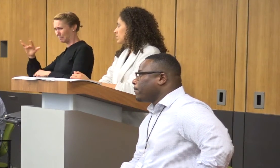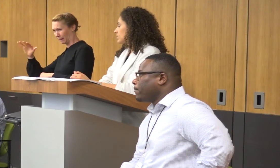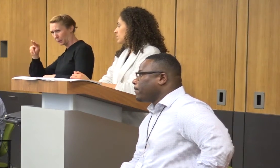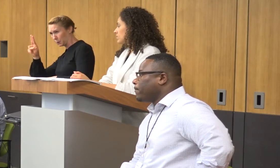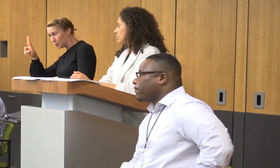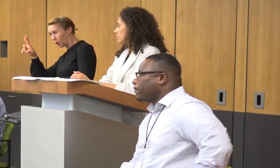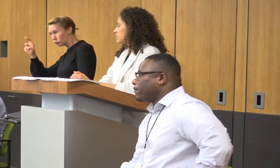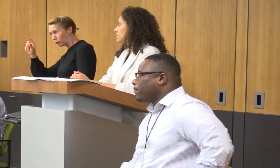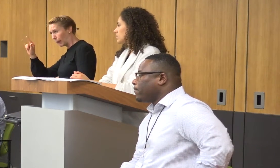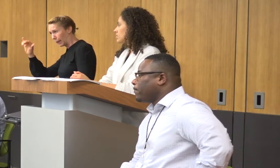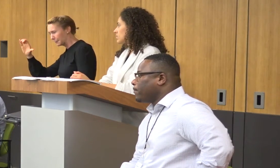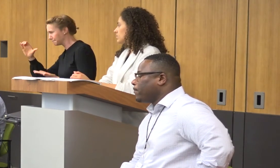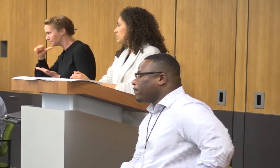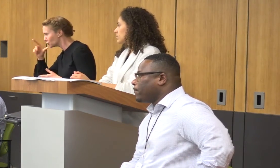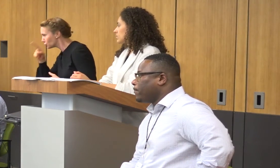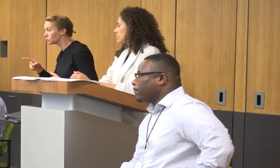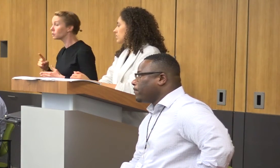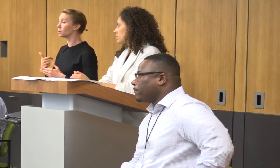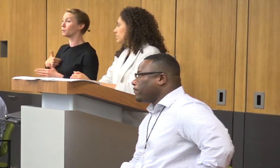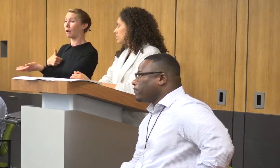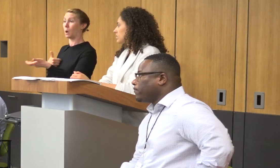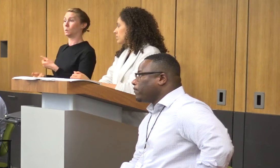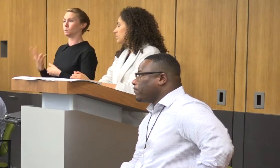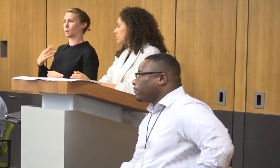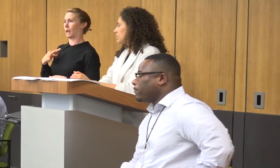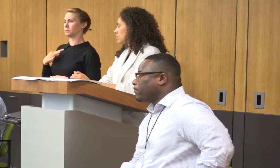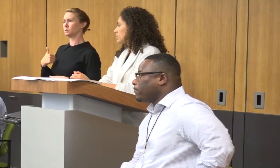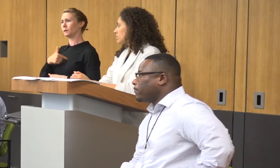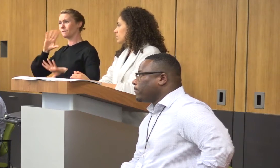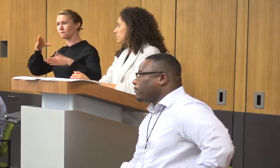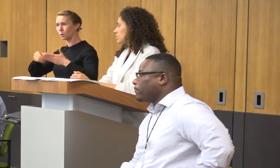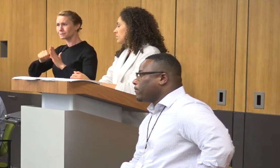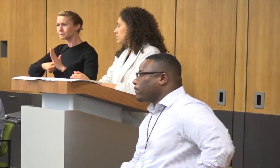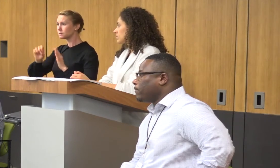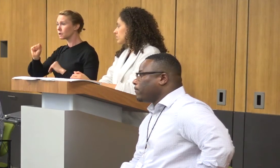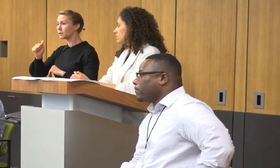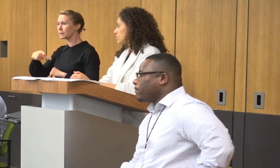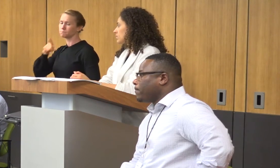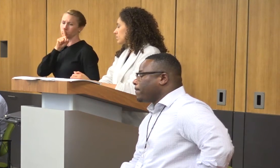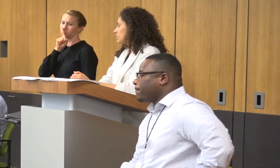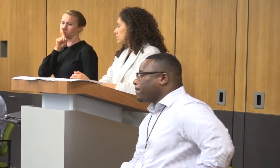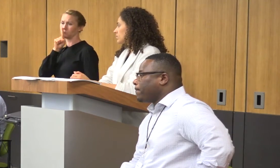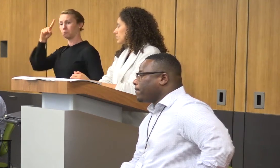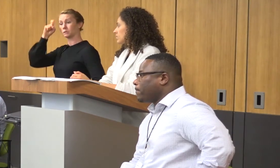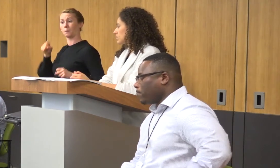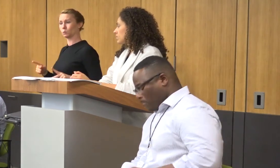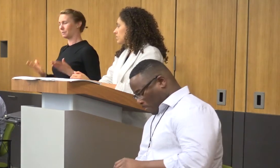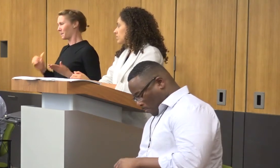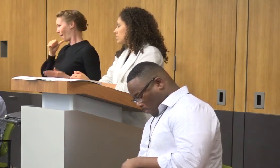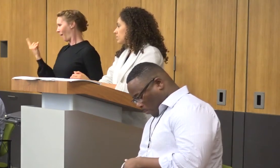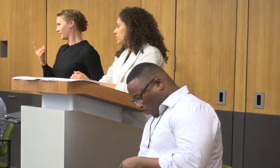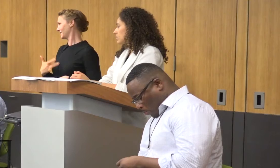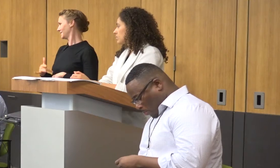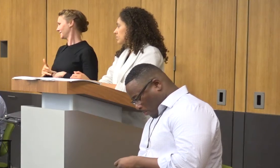of our candidates. We don't want to focus so much on SAP because those opportunities may not always be there.